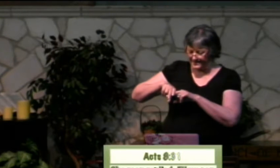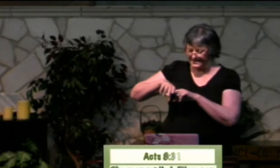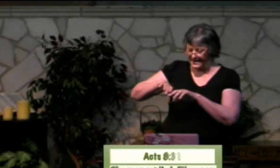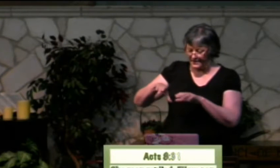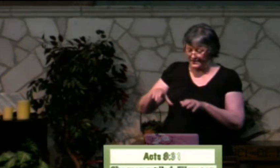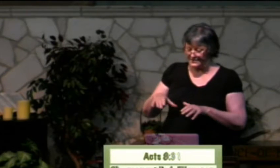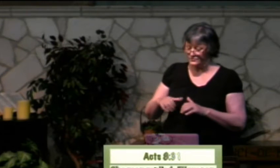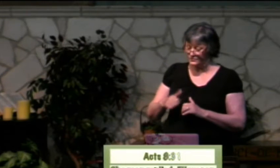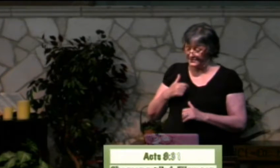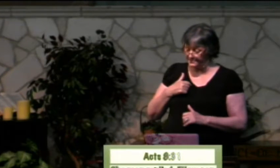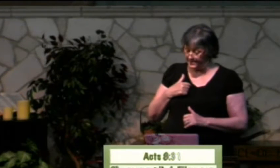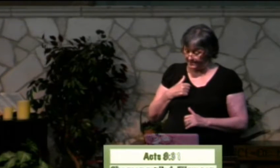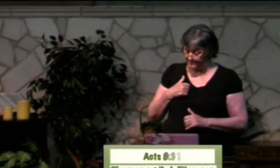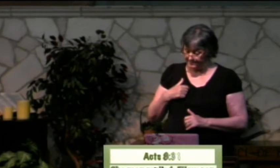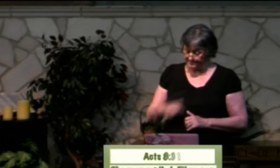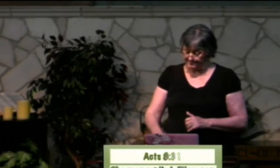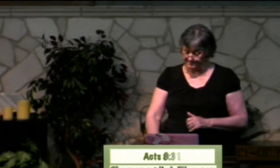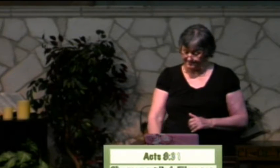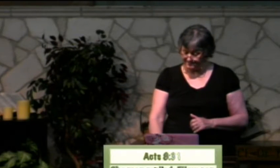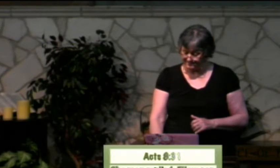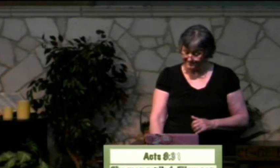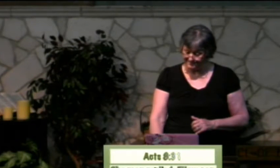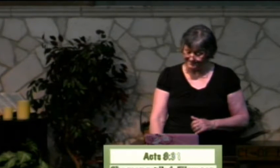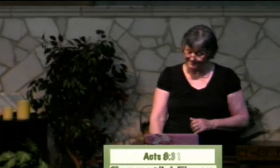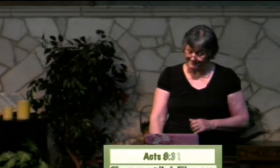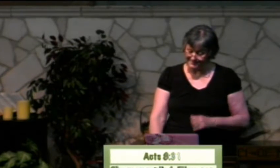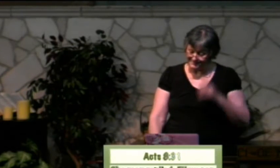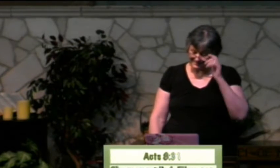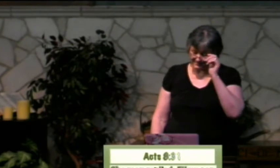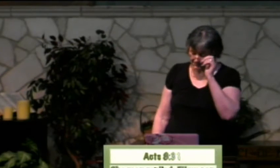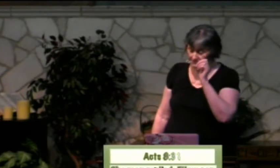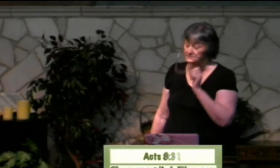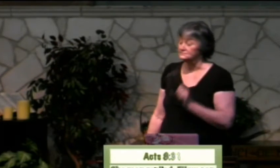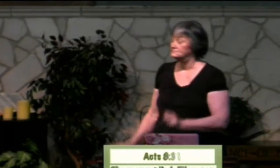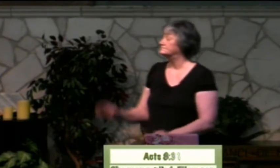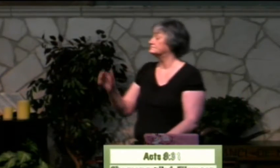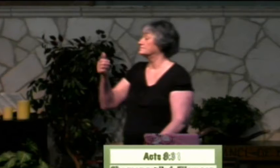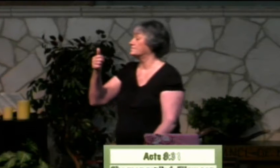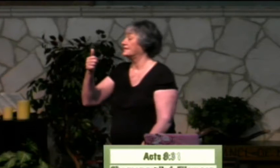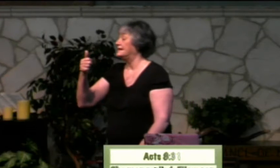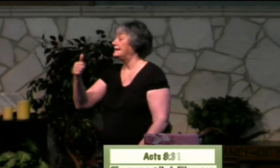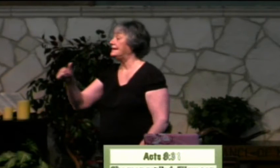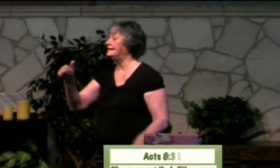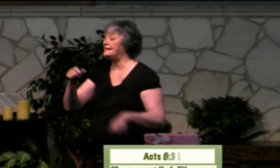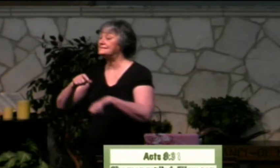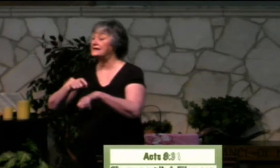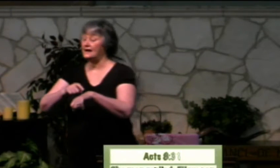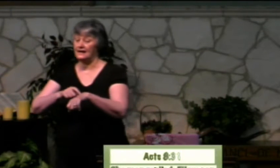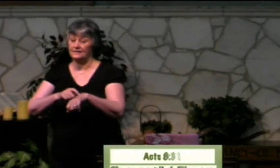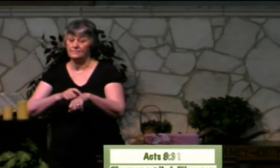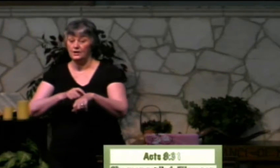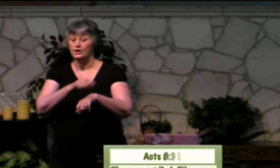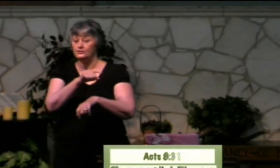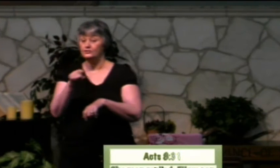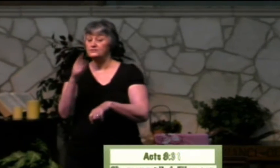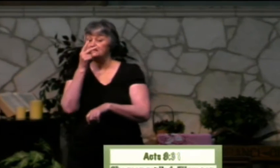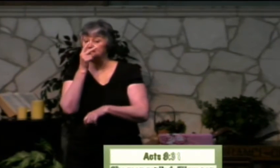carriage with me. any time you